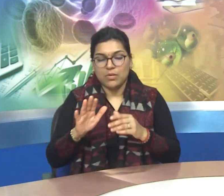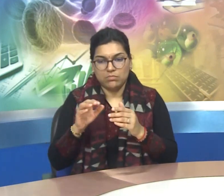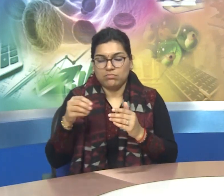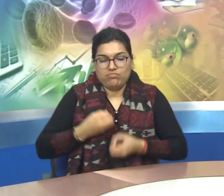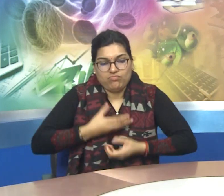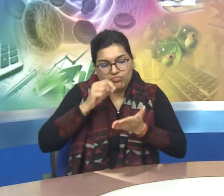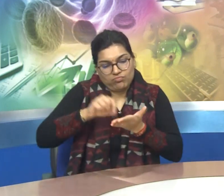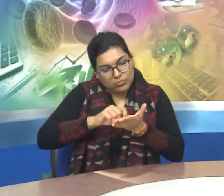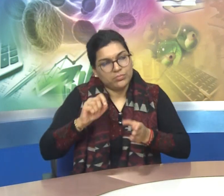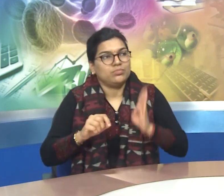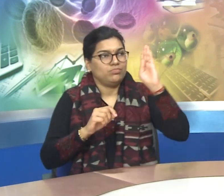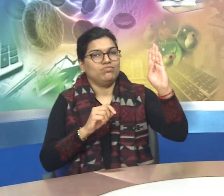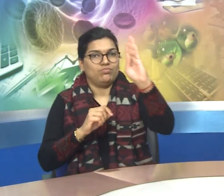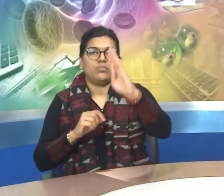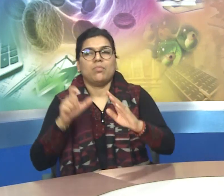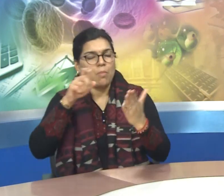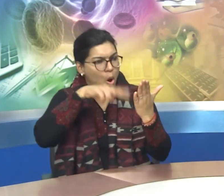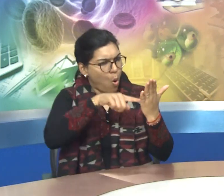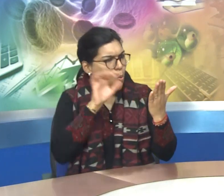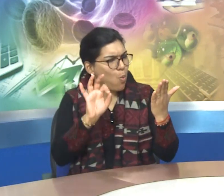And example is Who is Who?